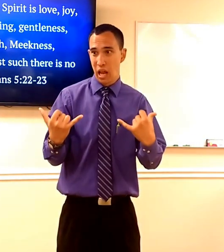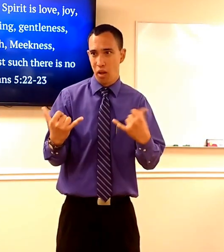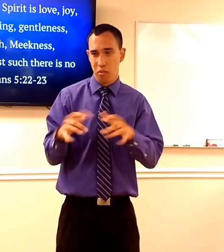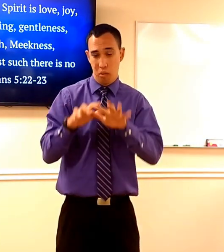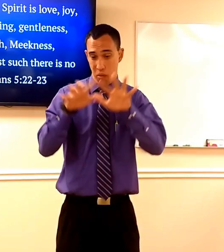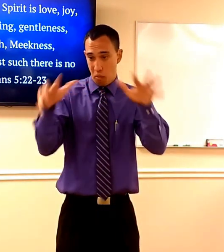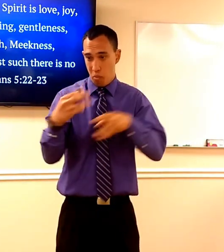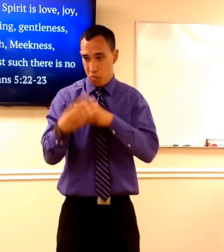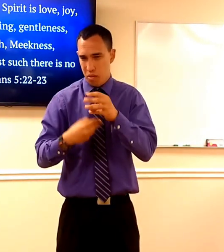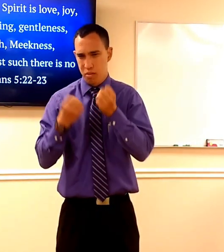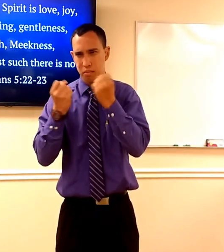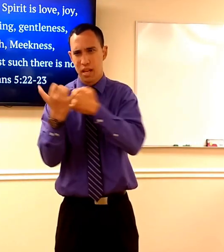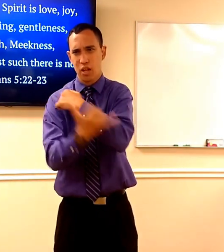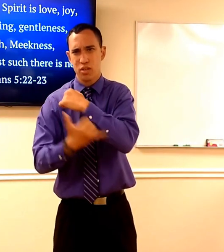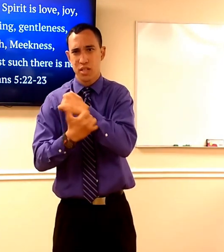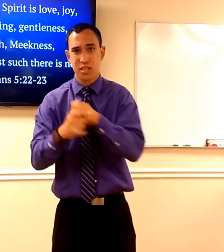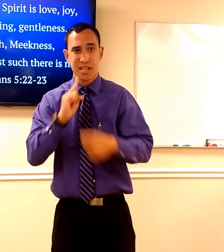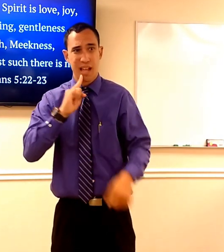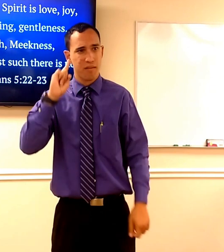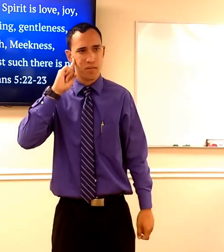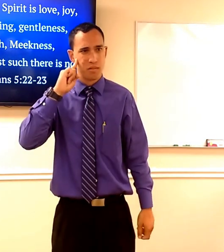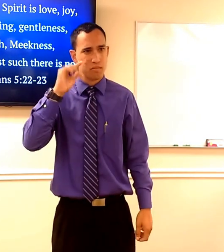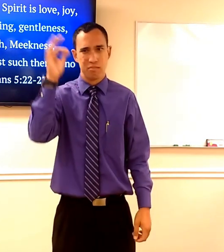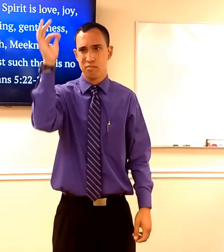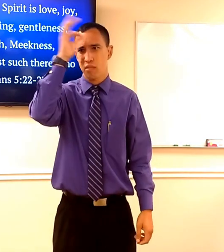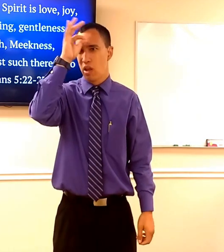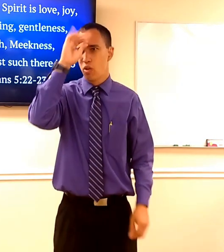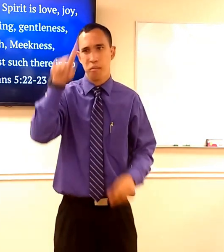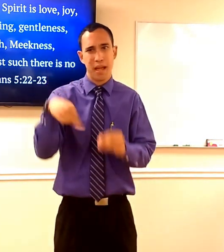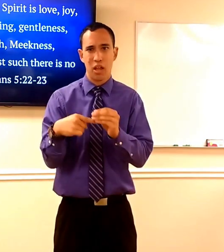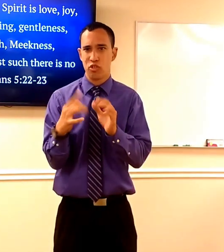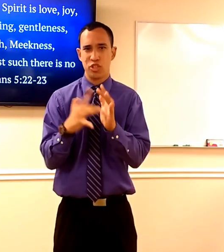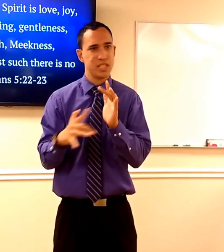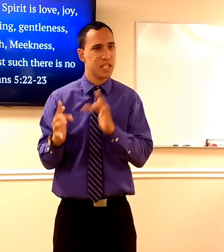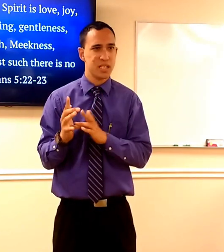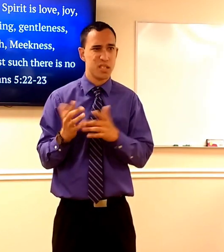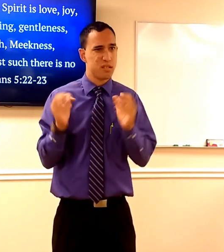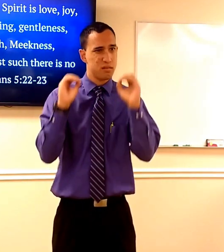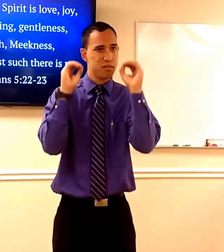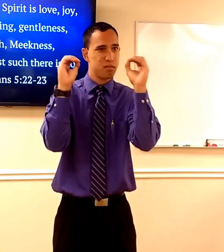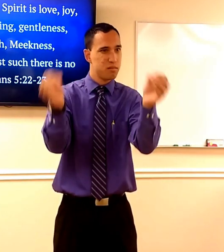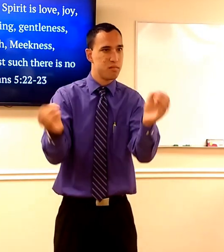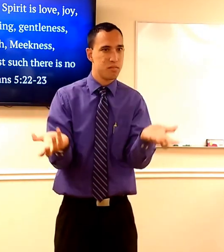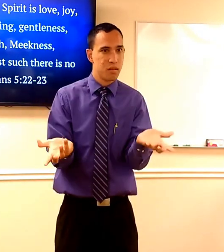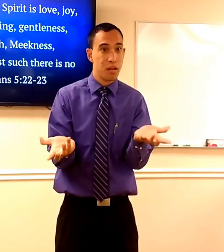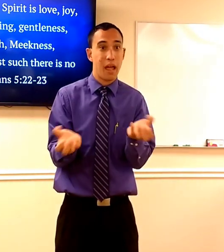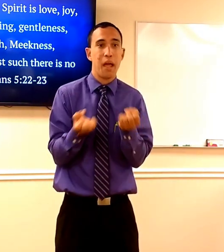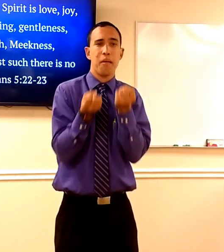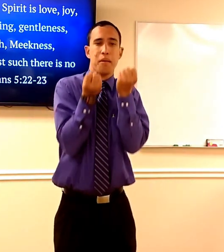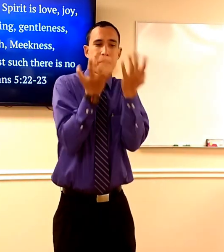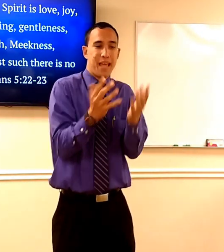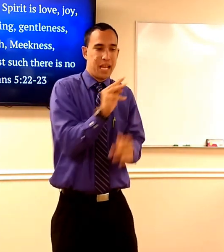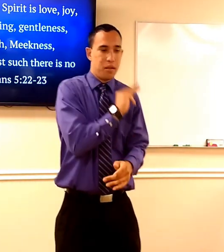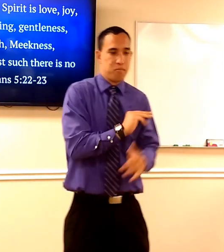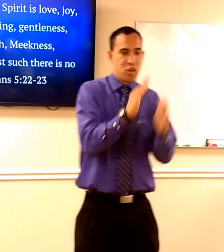now, there are many deaf in the country, all over the world, who don't know anything